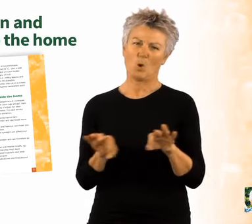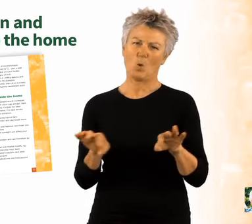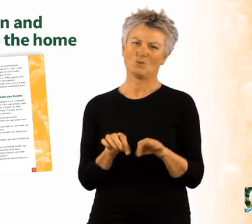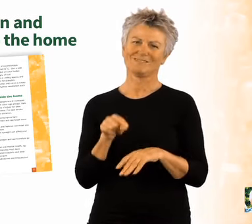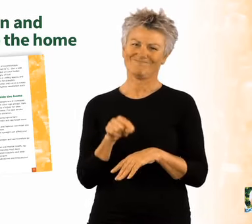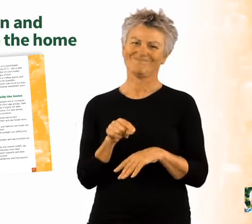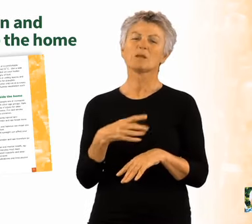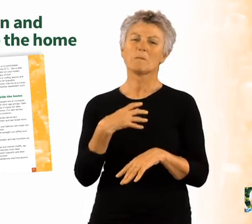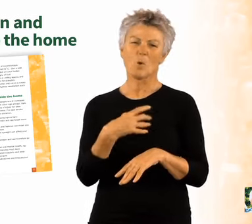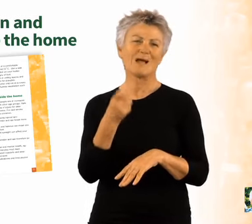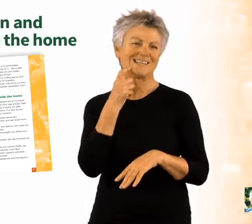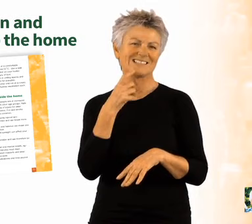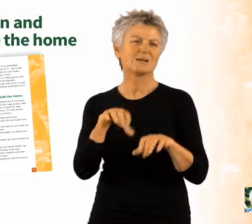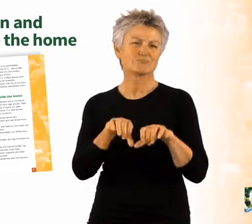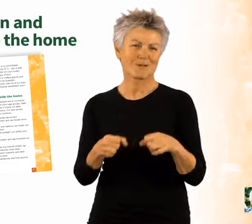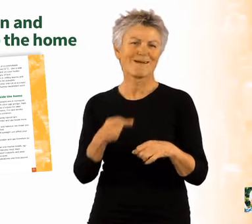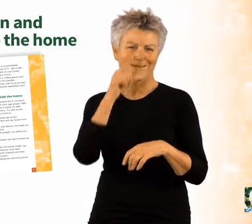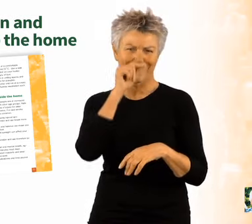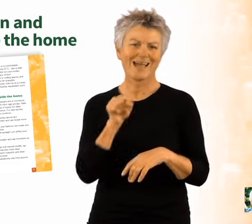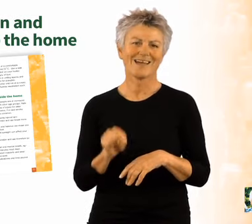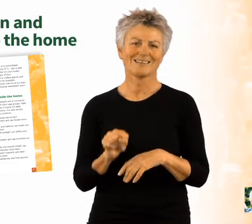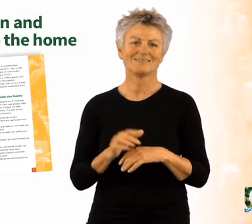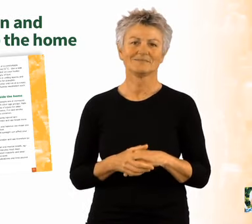your bones are more brittle and can break more easily.